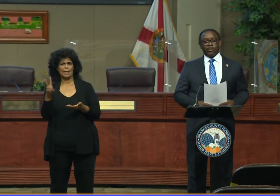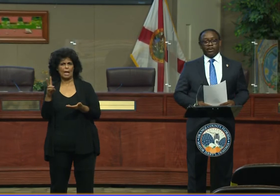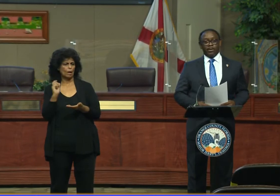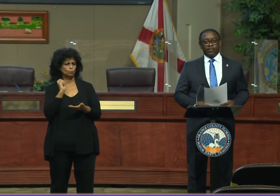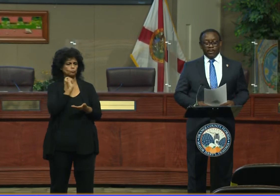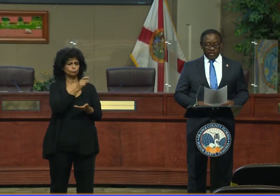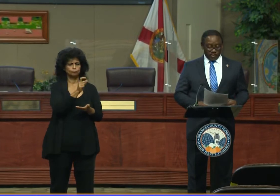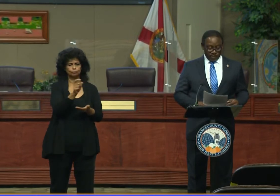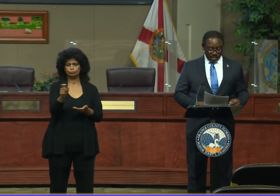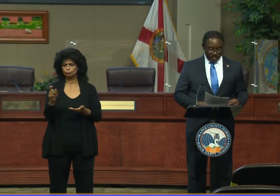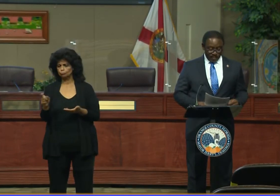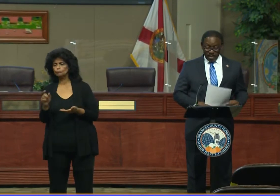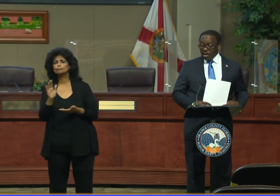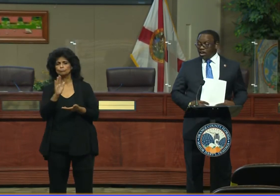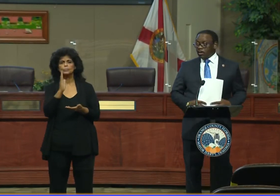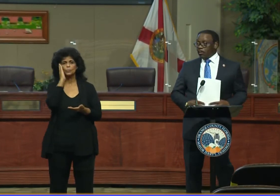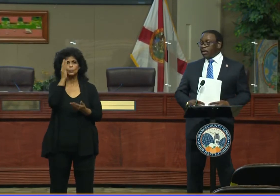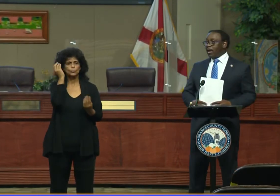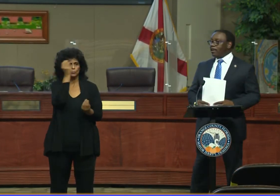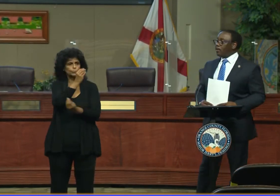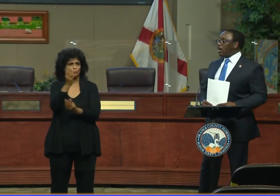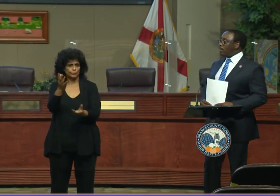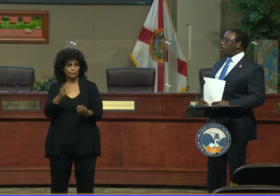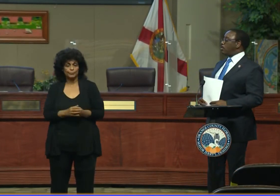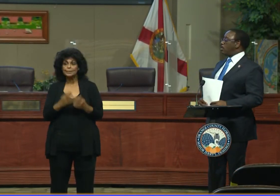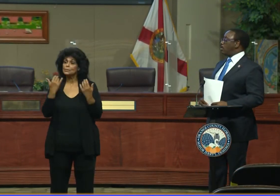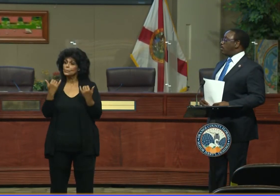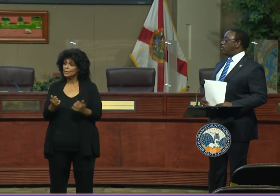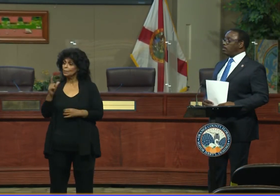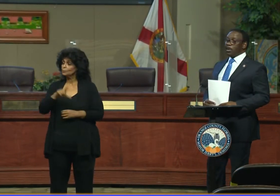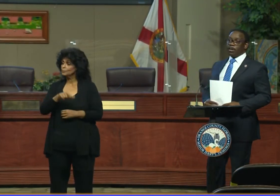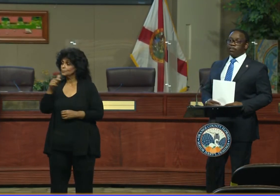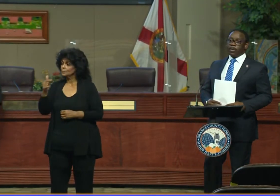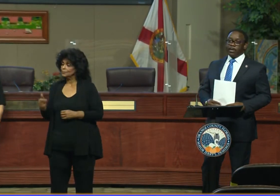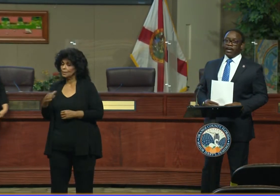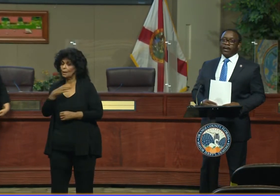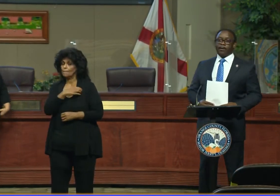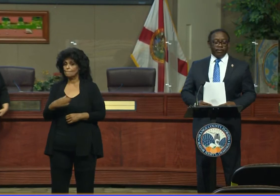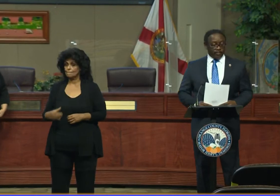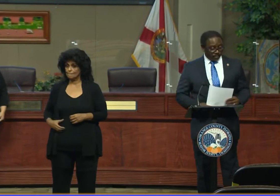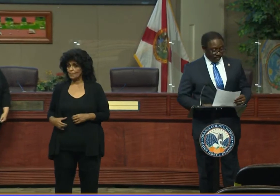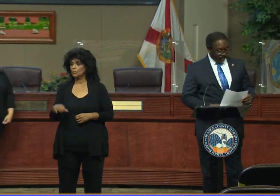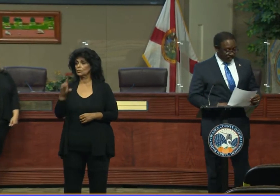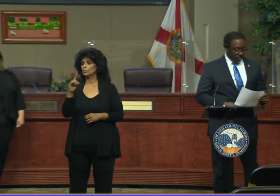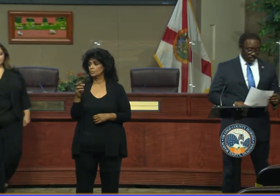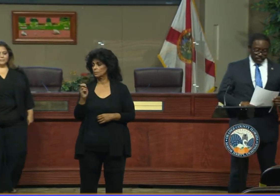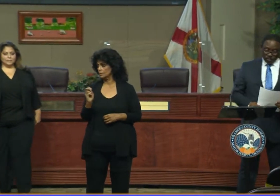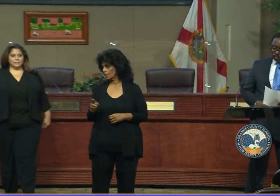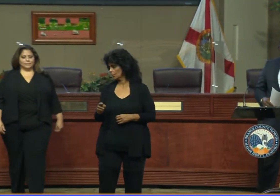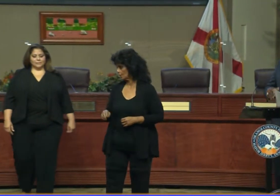once received as well. So with that, I'm going to turn it over to Mayor Buddy Dyer.